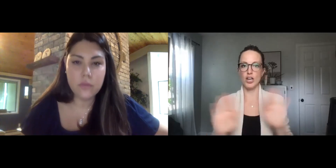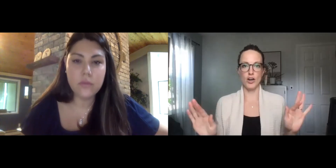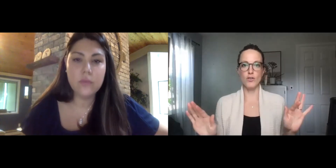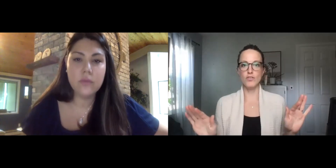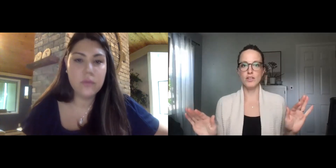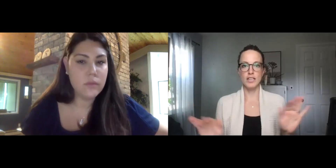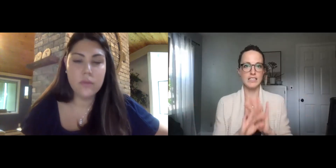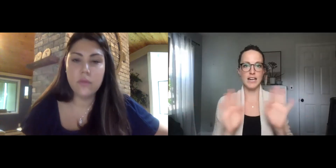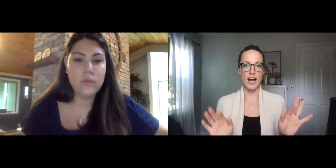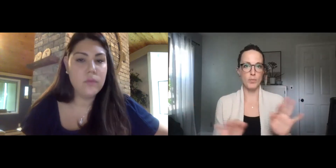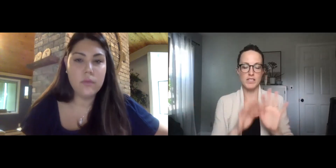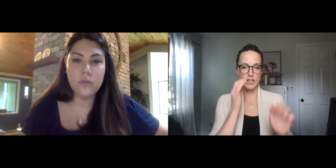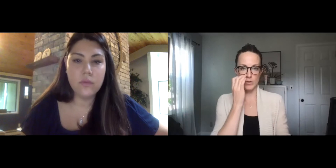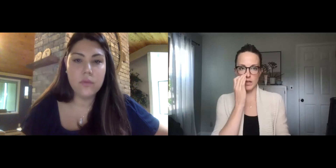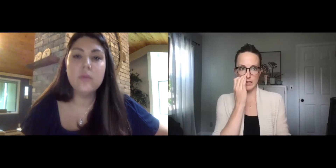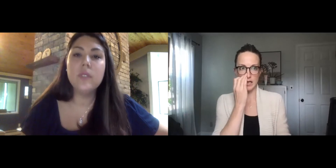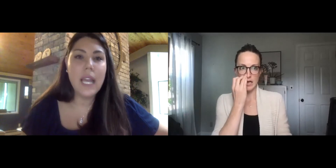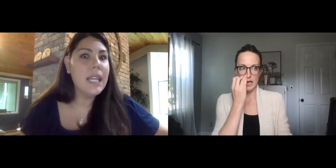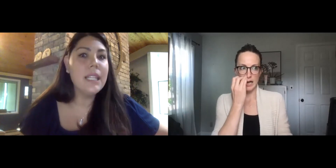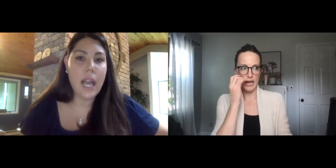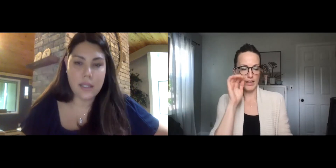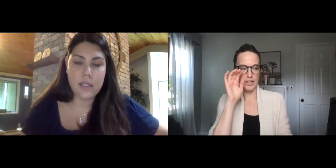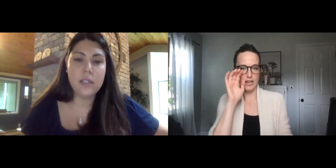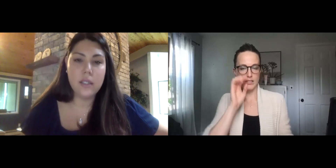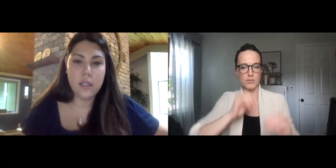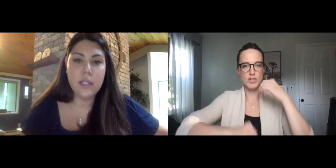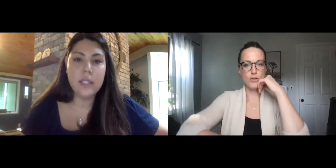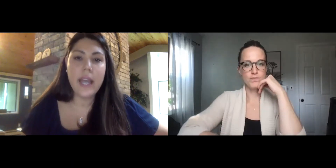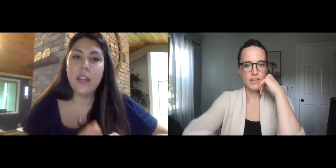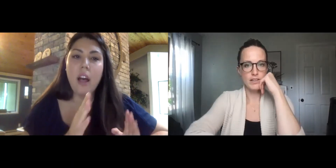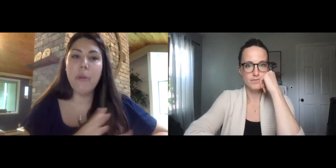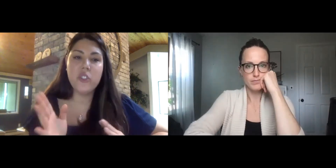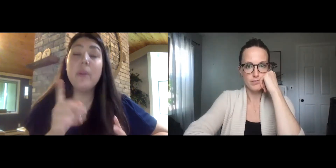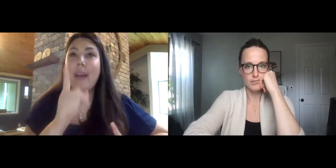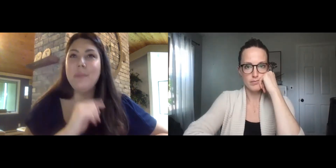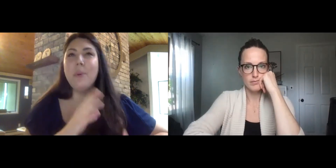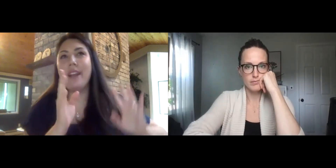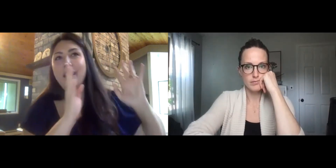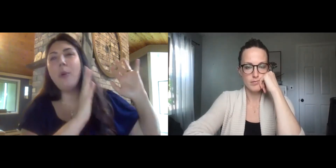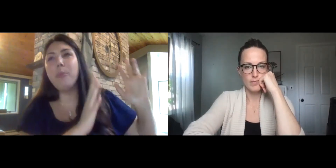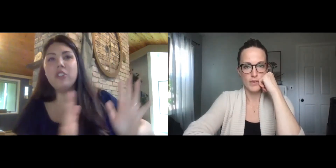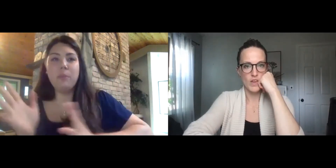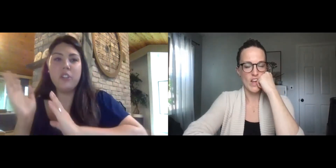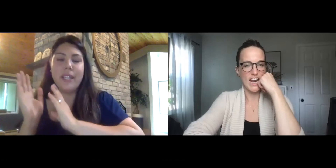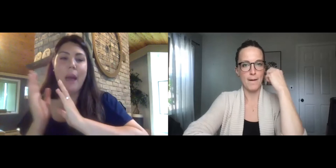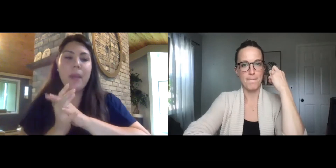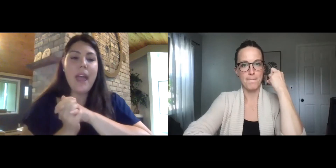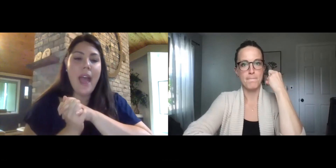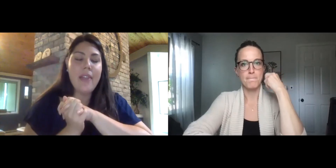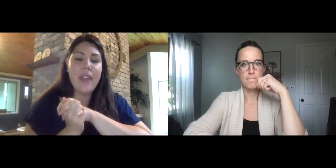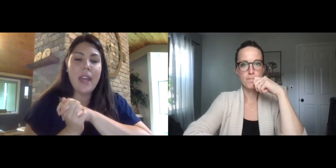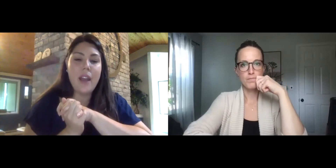like, no, it's going to help. It's going to do that's. Yeah, I think that's awesome to know. Yeah, it'll help bridge, but that was my point, right? It'll help bridge the